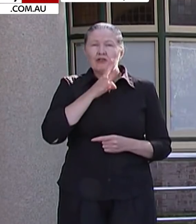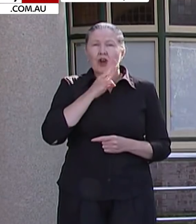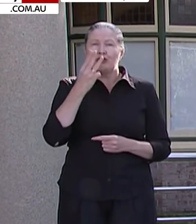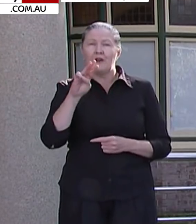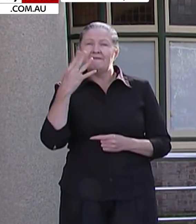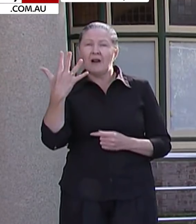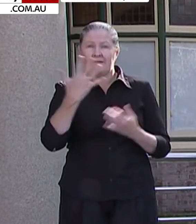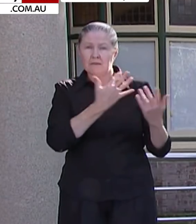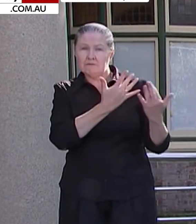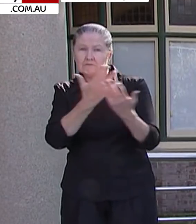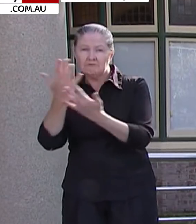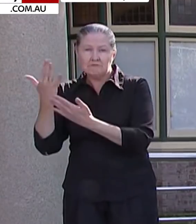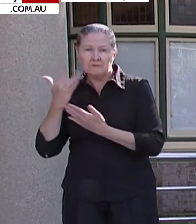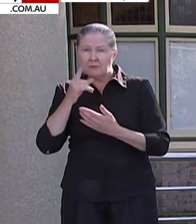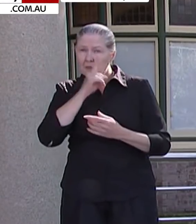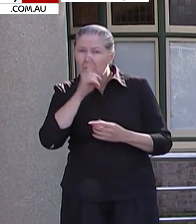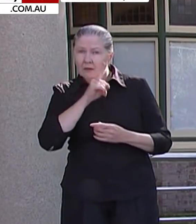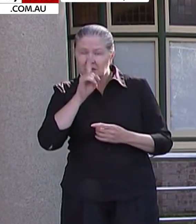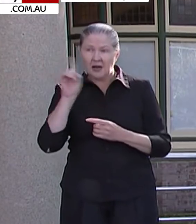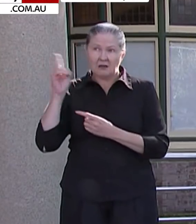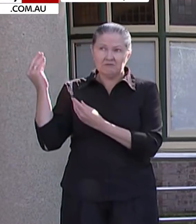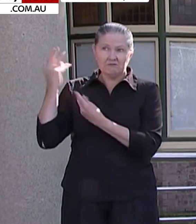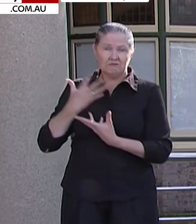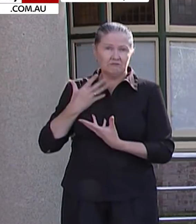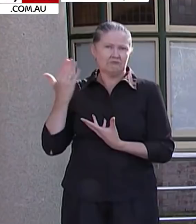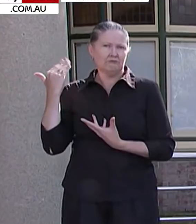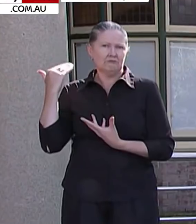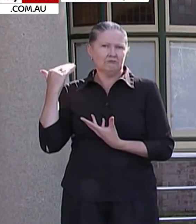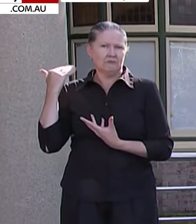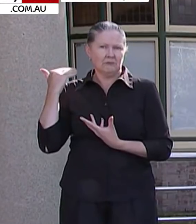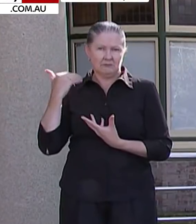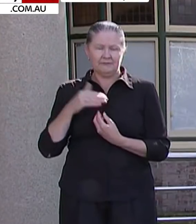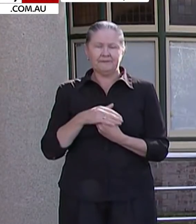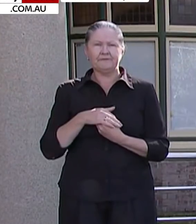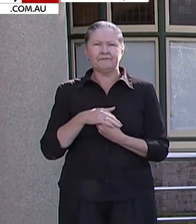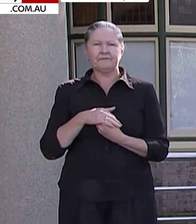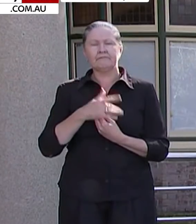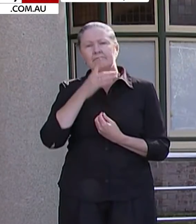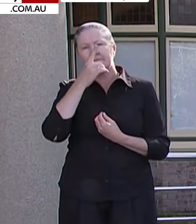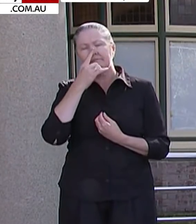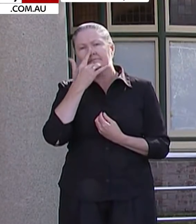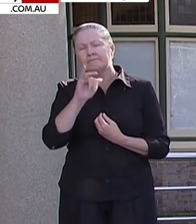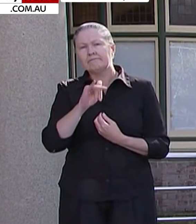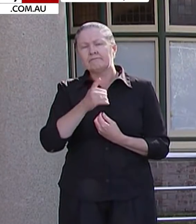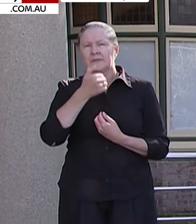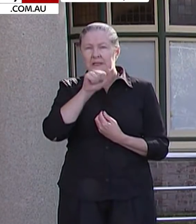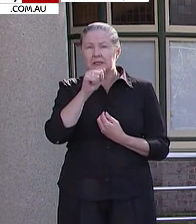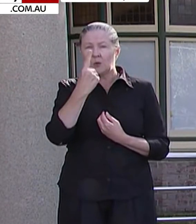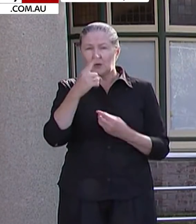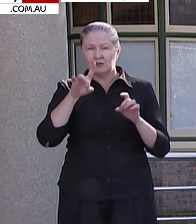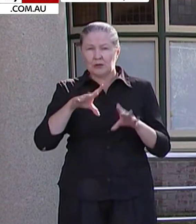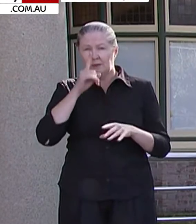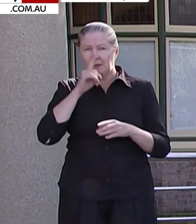6,335 cases in the advice given to me by the National Incident Centre shortly before joining you. Sadly, 61 Australians have lost their